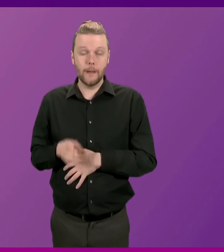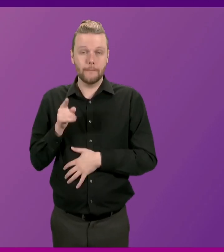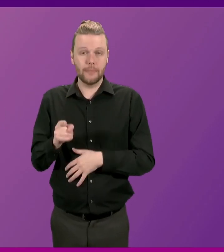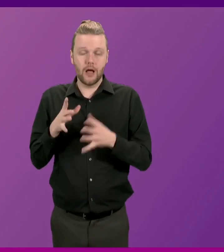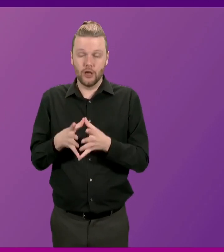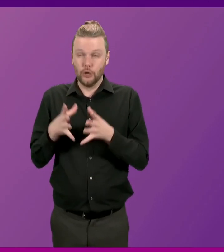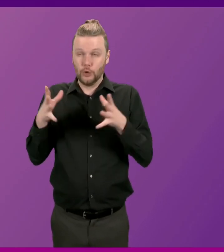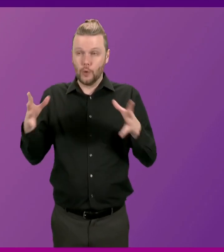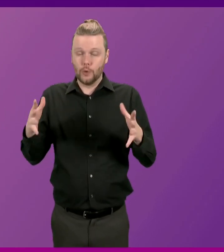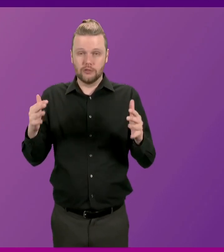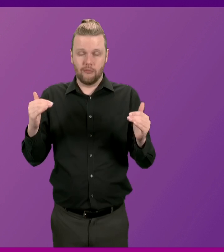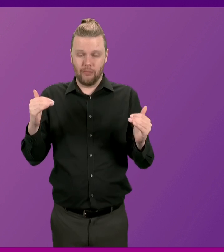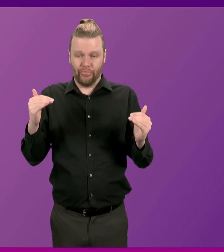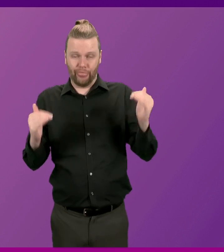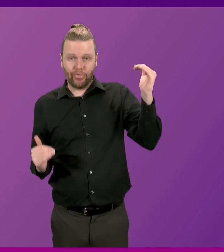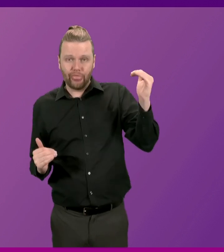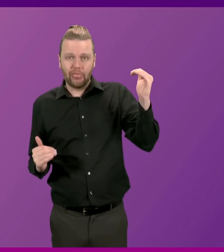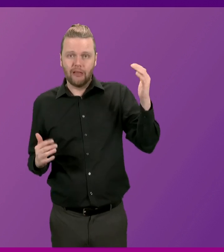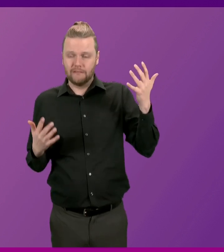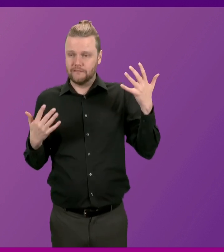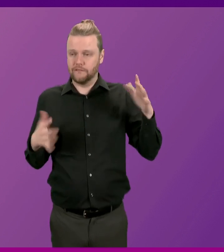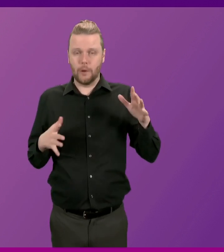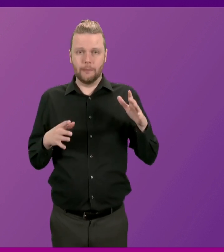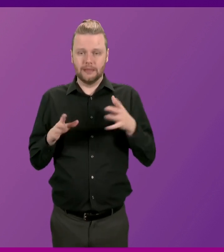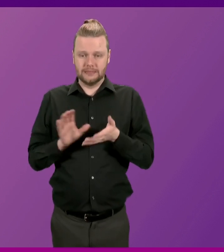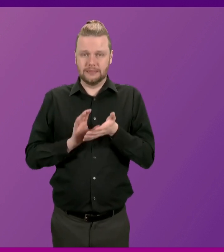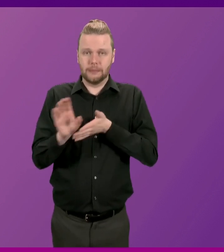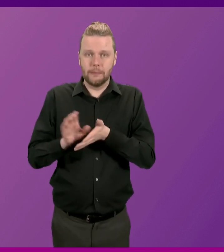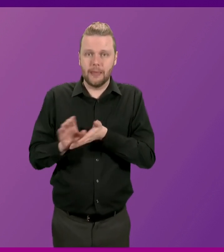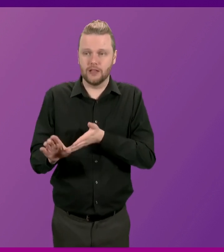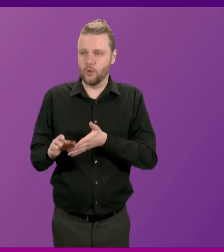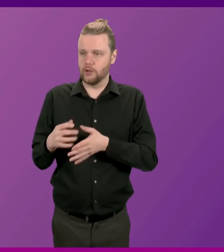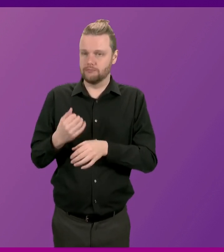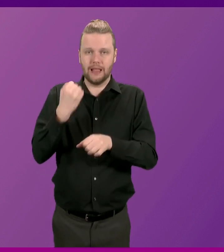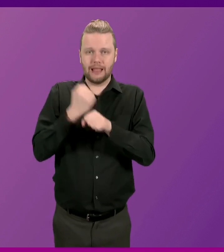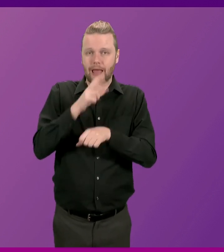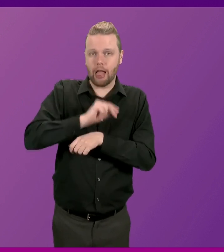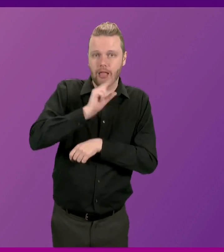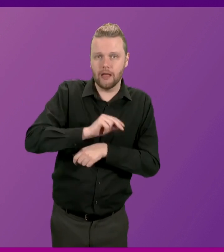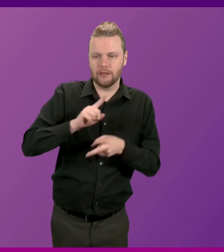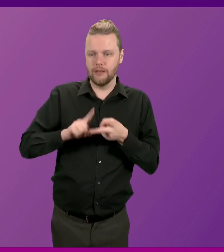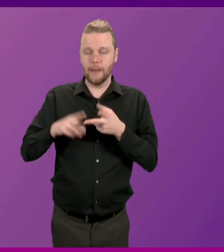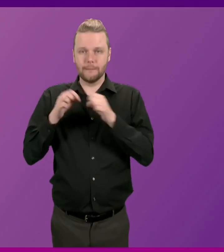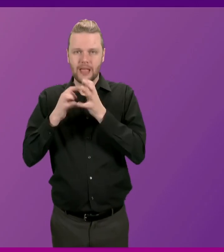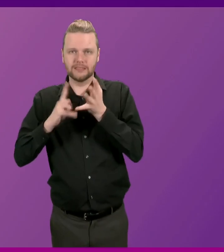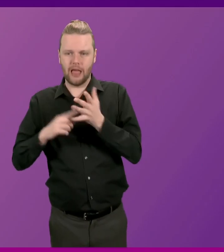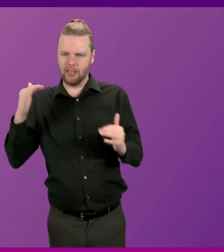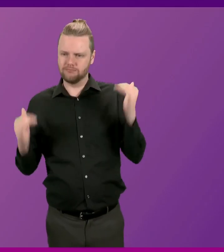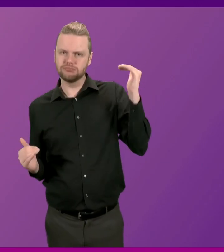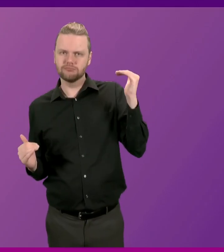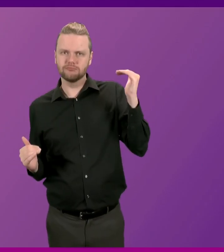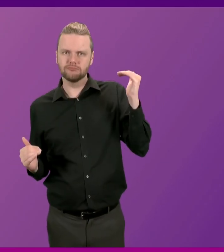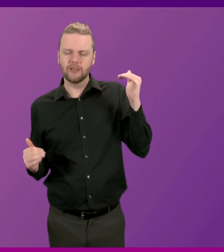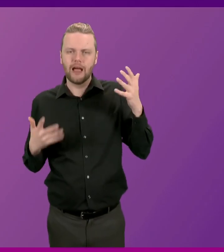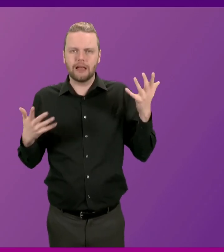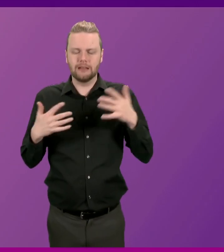huge disparity between the spend on Gaelic and BSL. And the figures